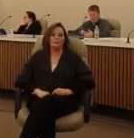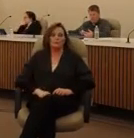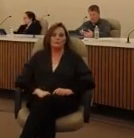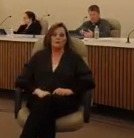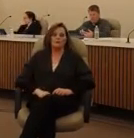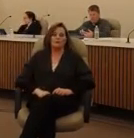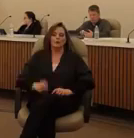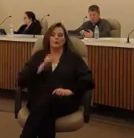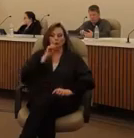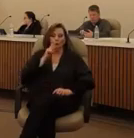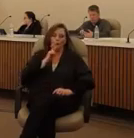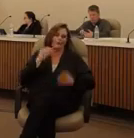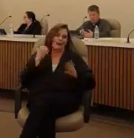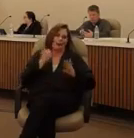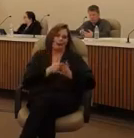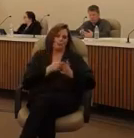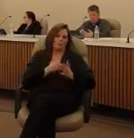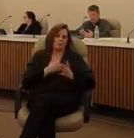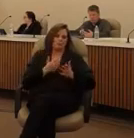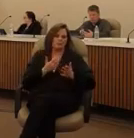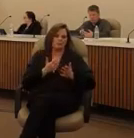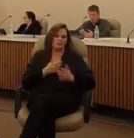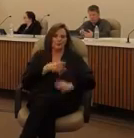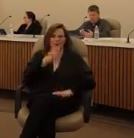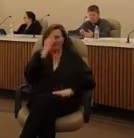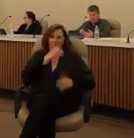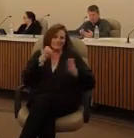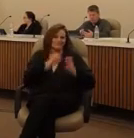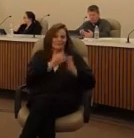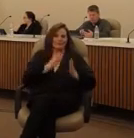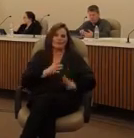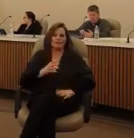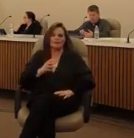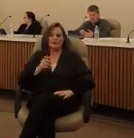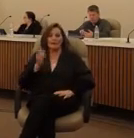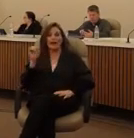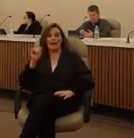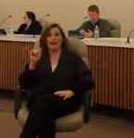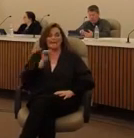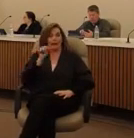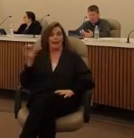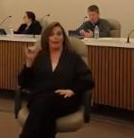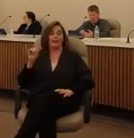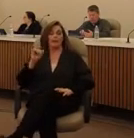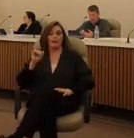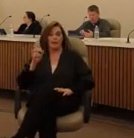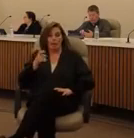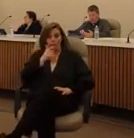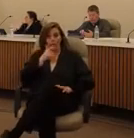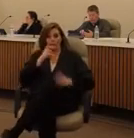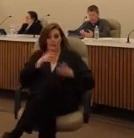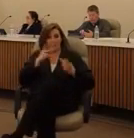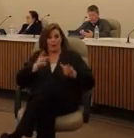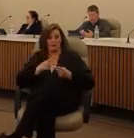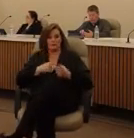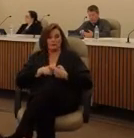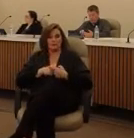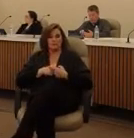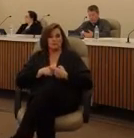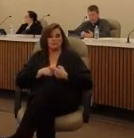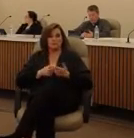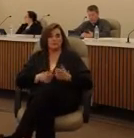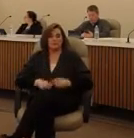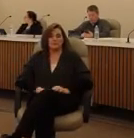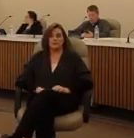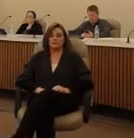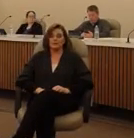in close proximity to neighbors the way the pizza place is. there, right, there I mean, are, we're really treed